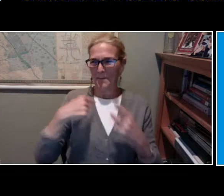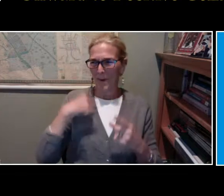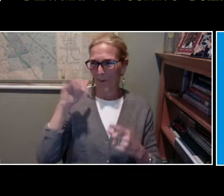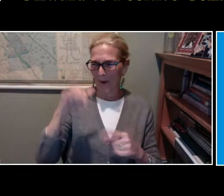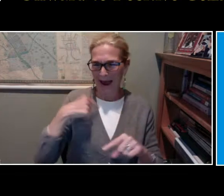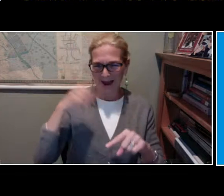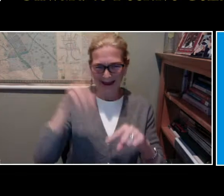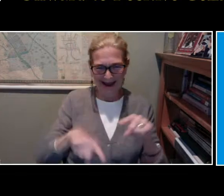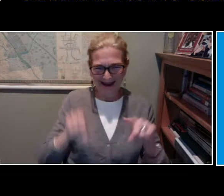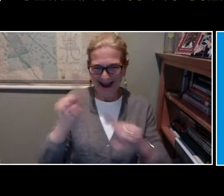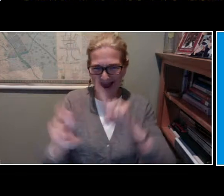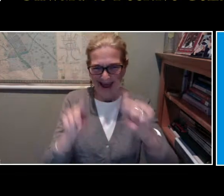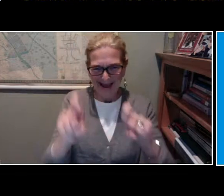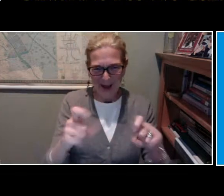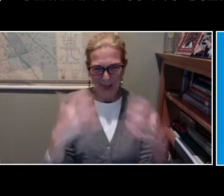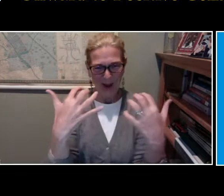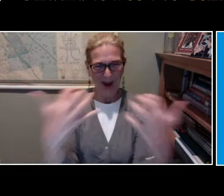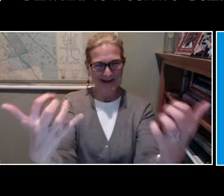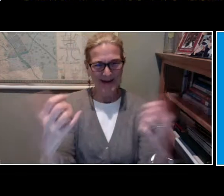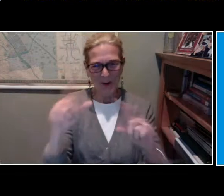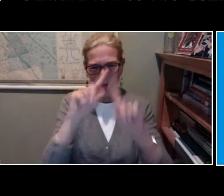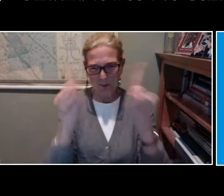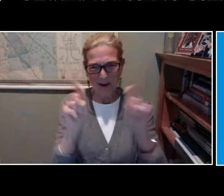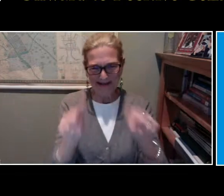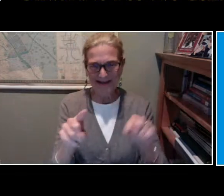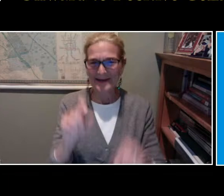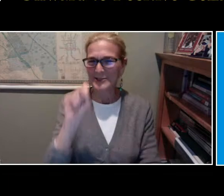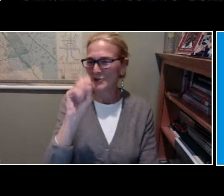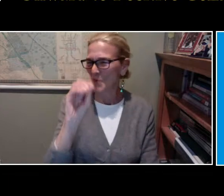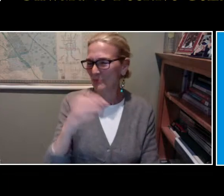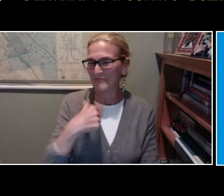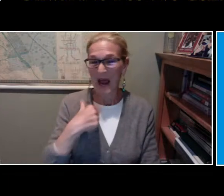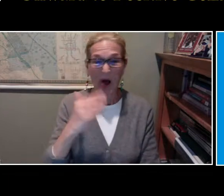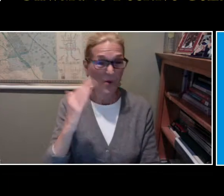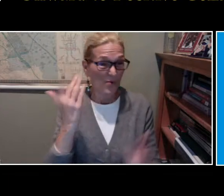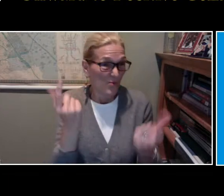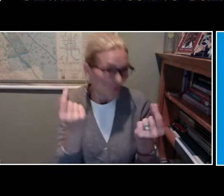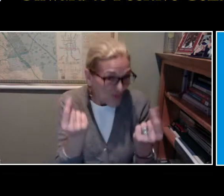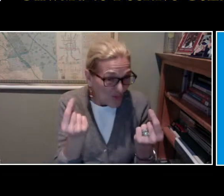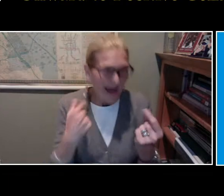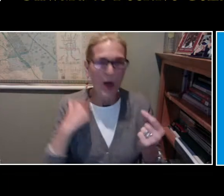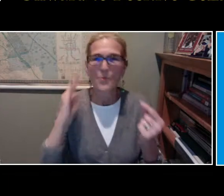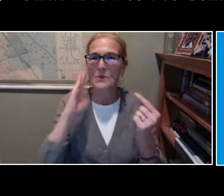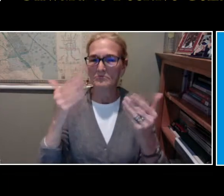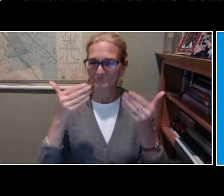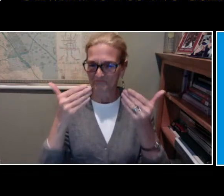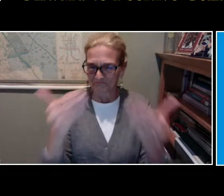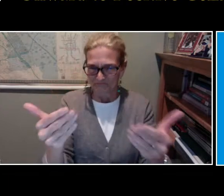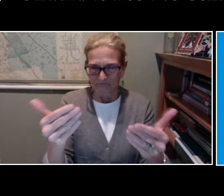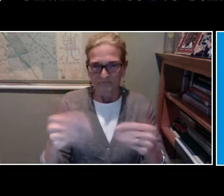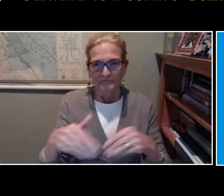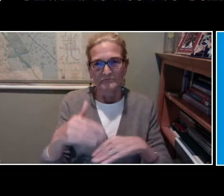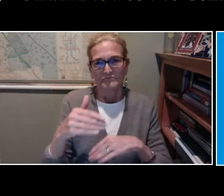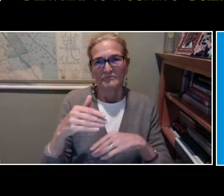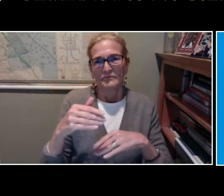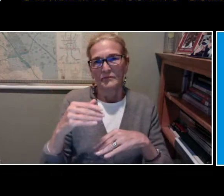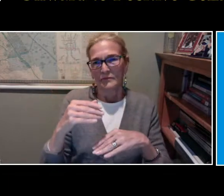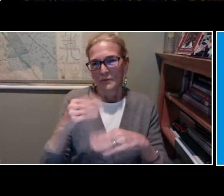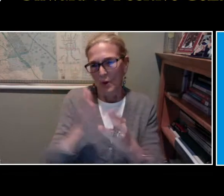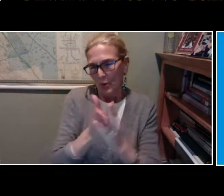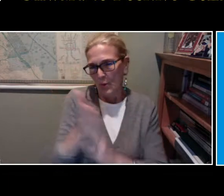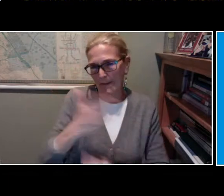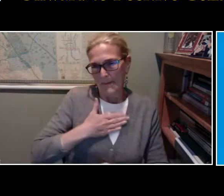going to work out interaction with the audience and questions with the audience, and I had the realization that there is no interaction